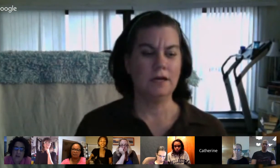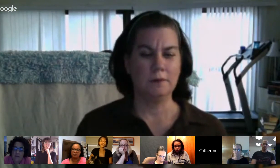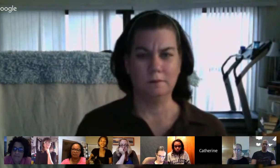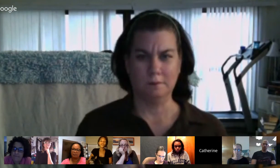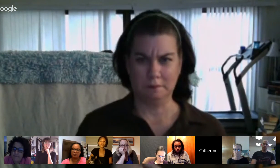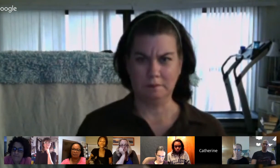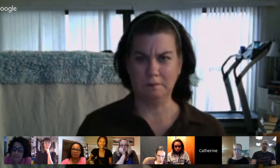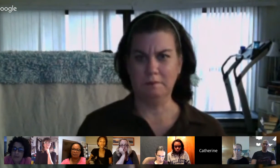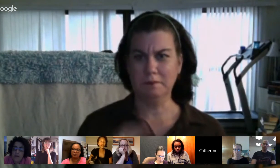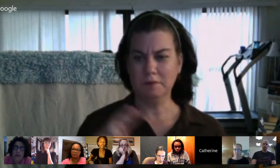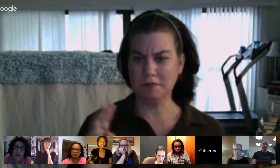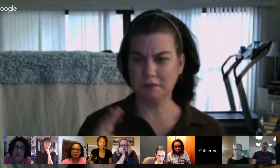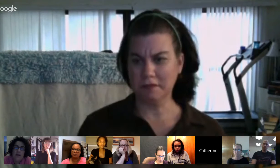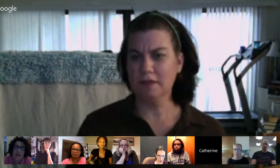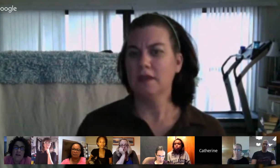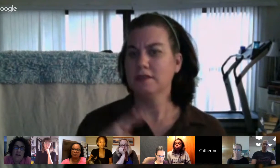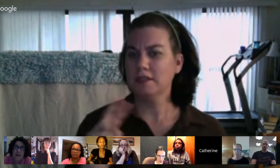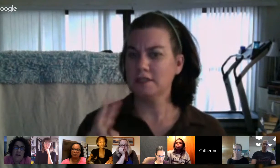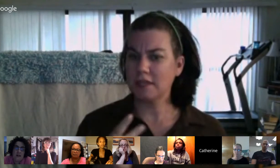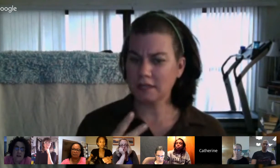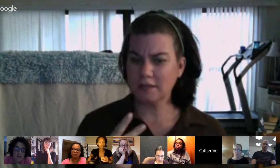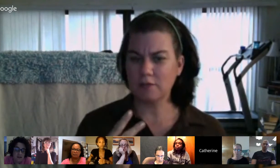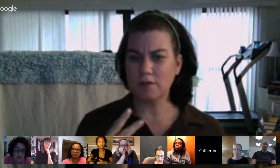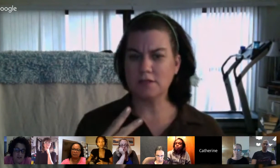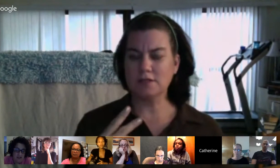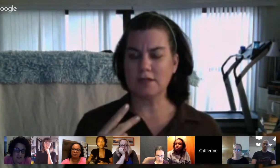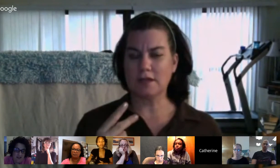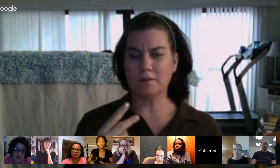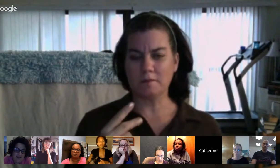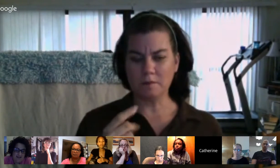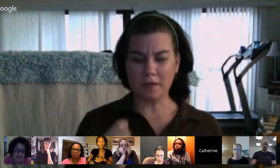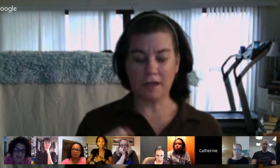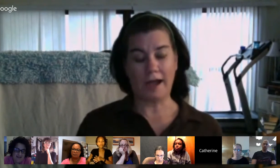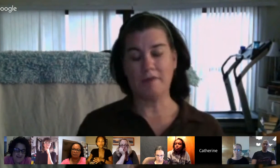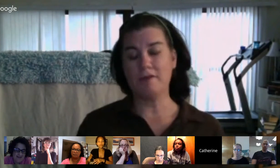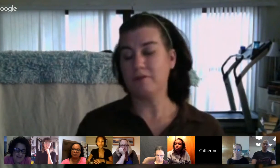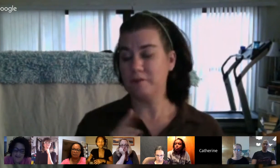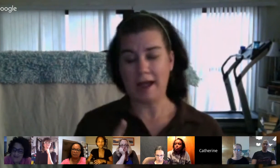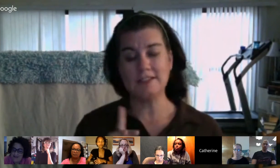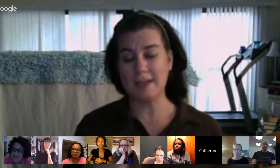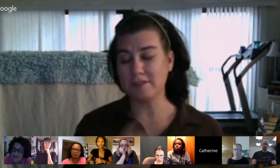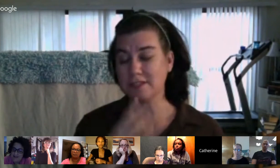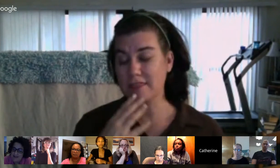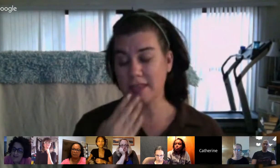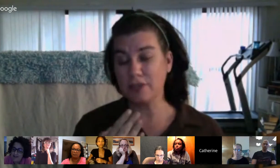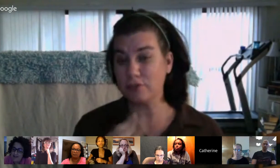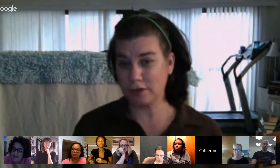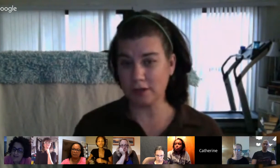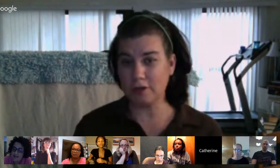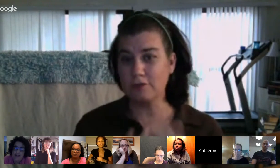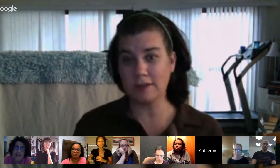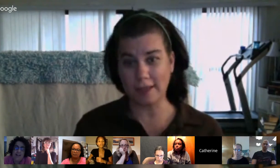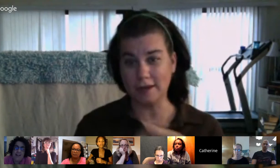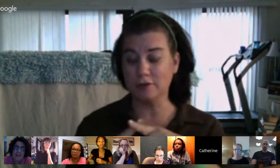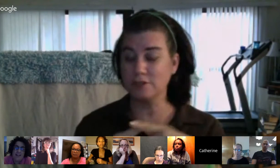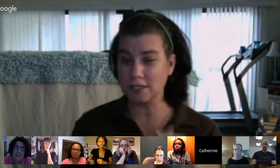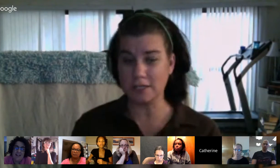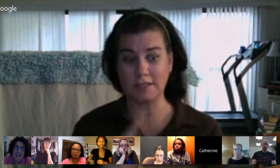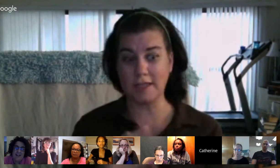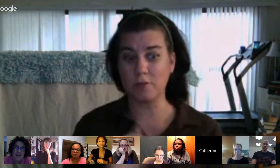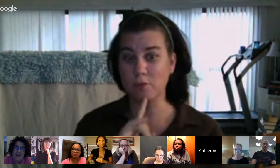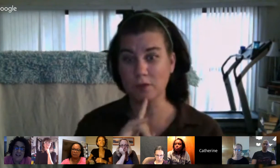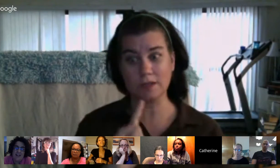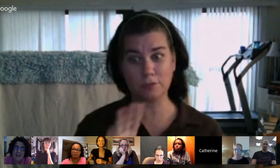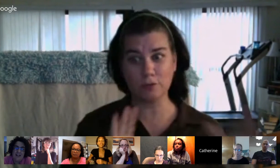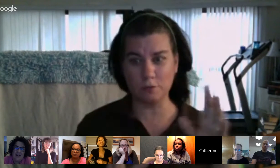Exactly. Yep, where it came from. The second thing was, I just have to say thank you for clarifying that intersection